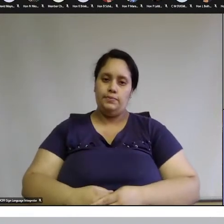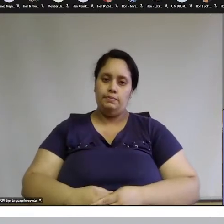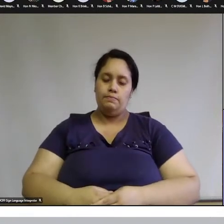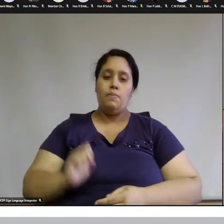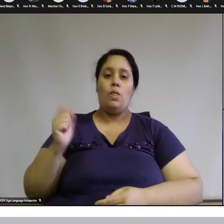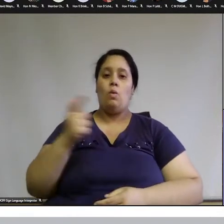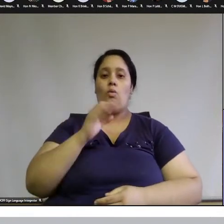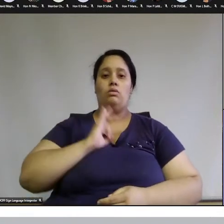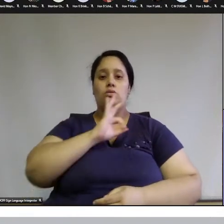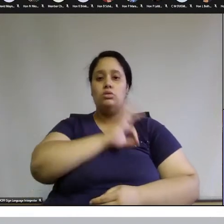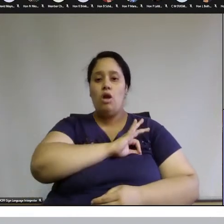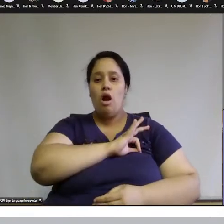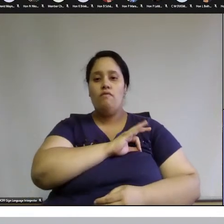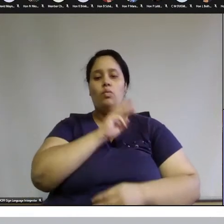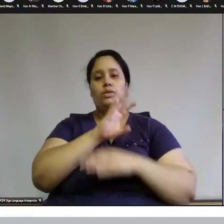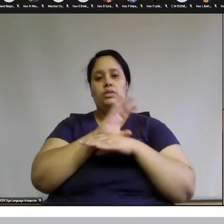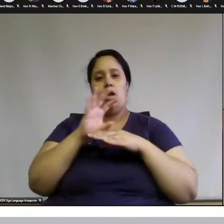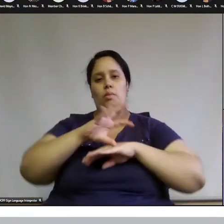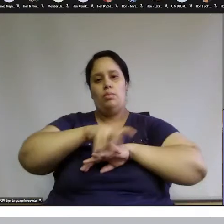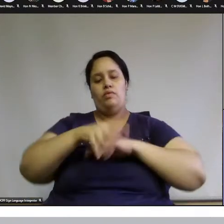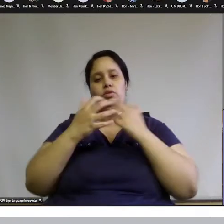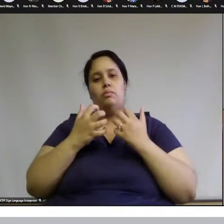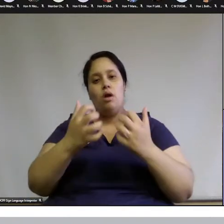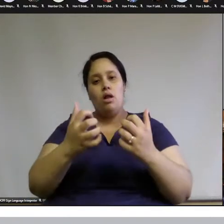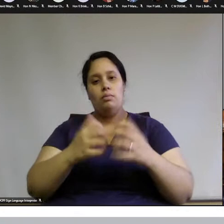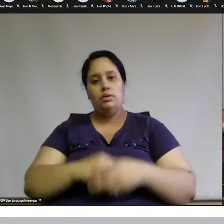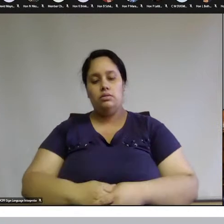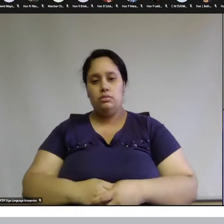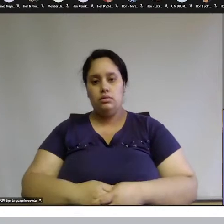staff member of the Western Cape Provincial Parliament,